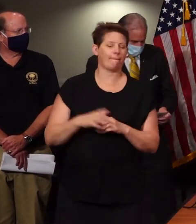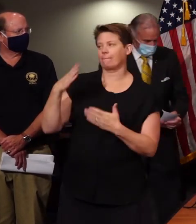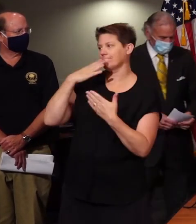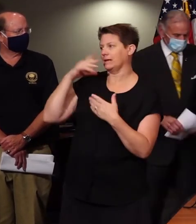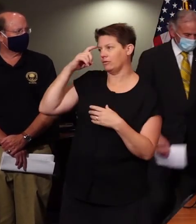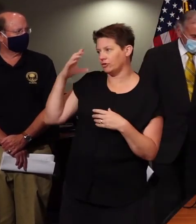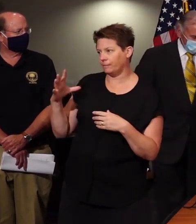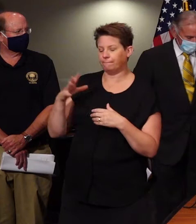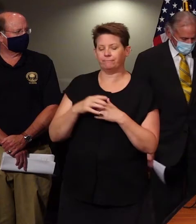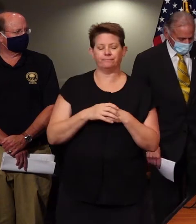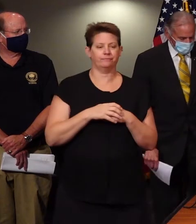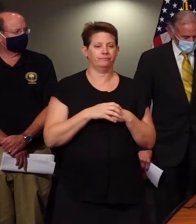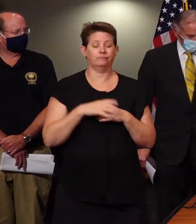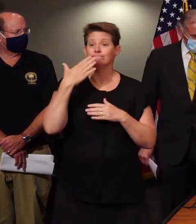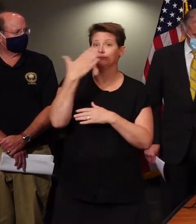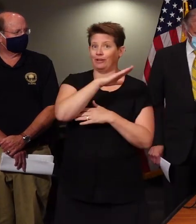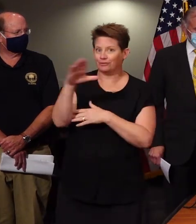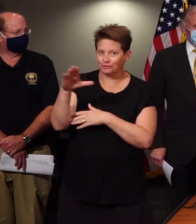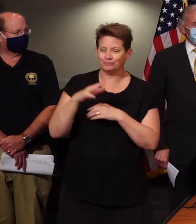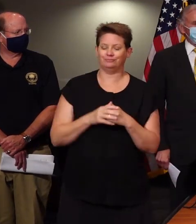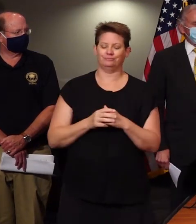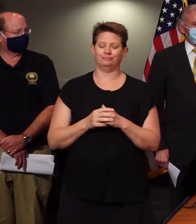Thank you, Governor. Good afternoon.